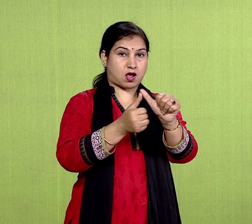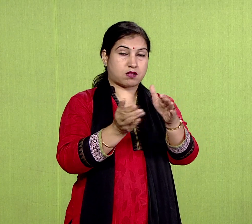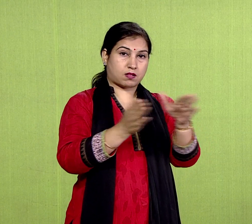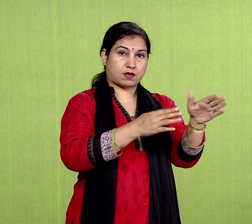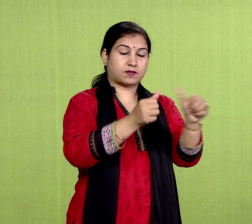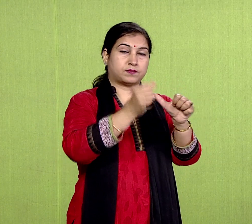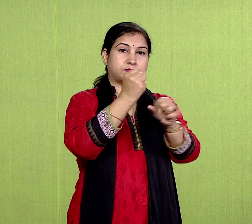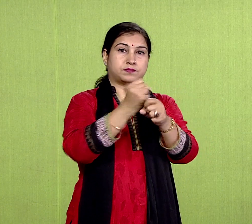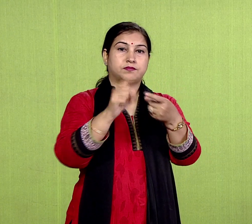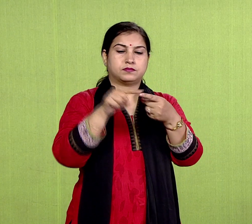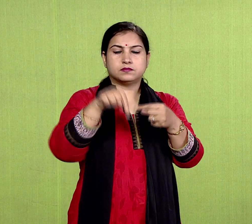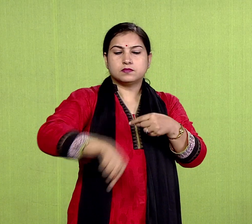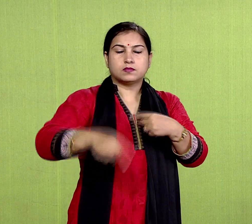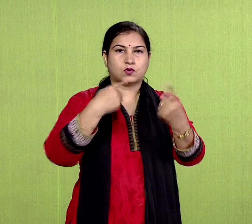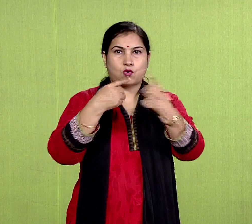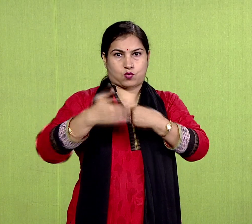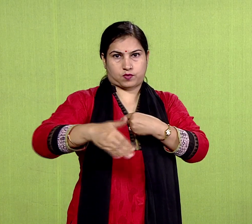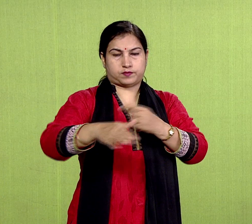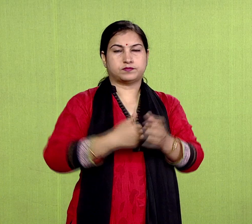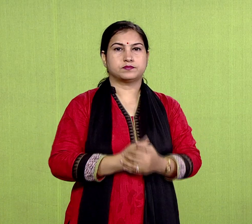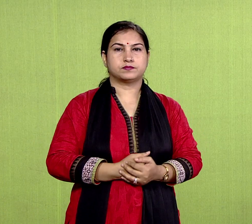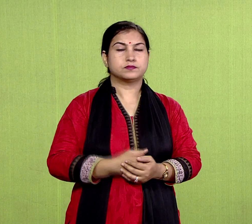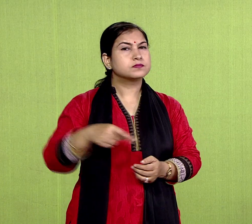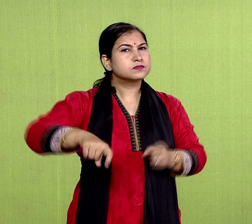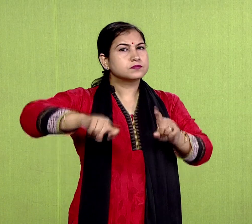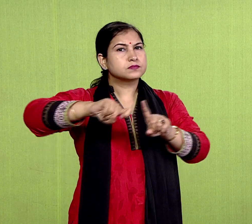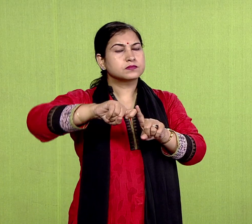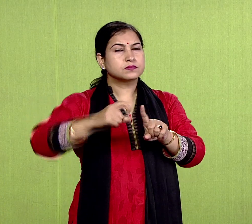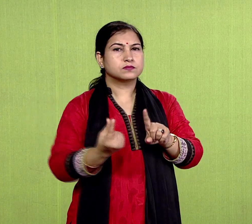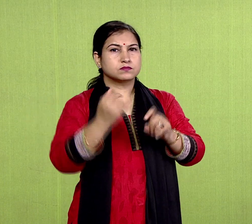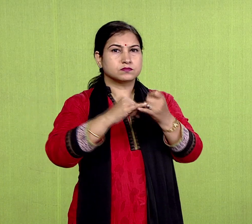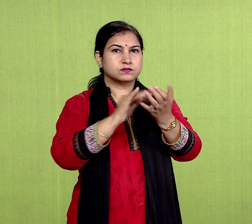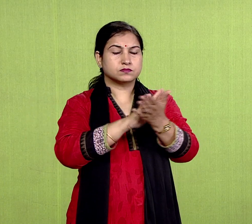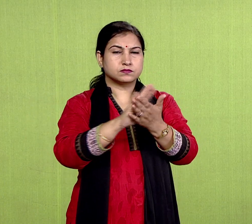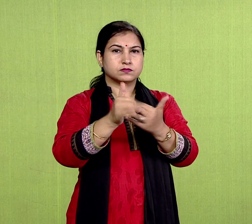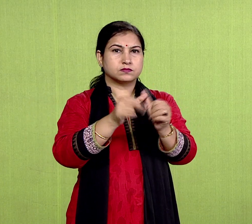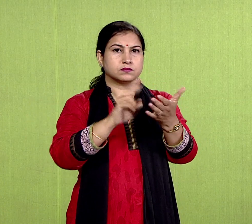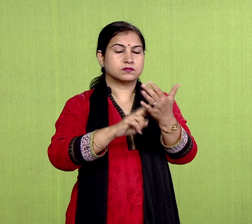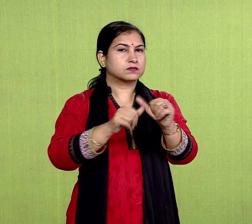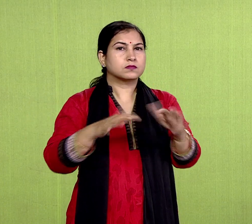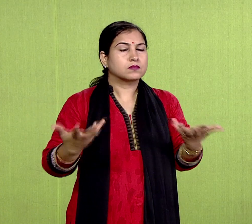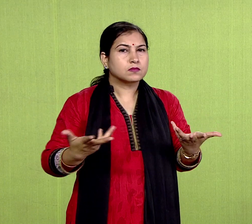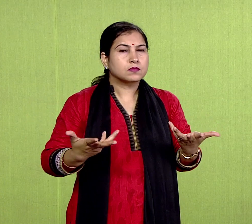The Kushanas were a branch of the Yui Chi